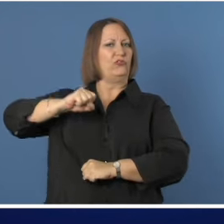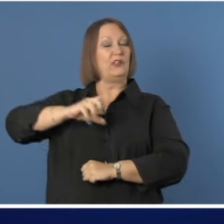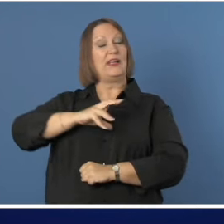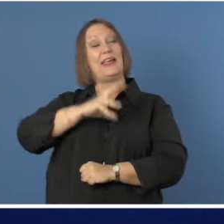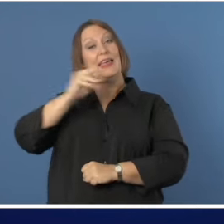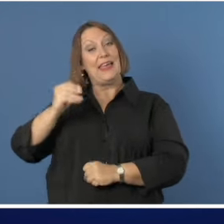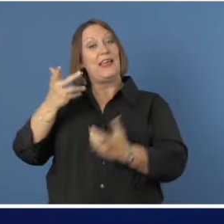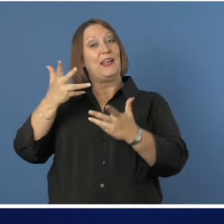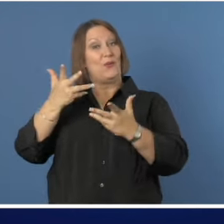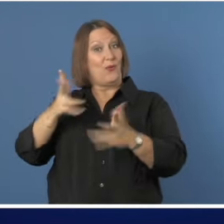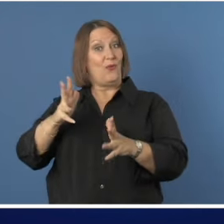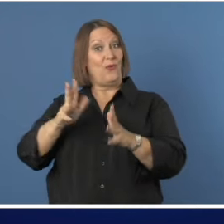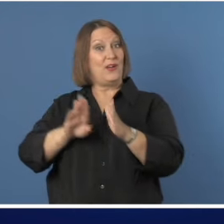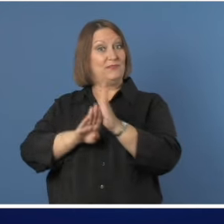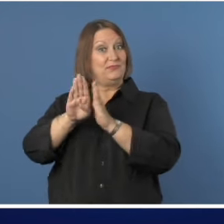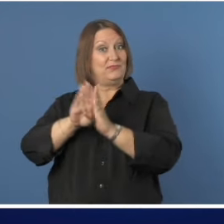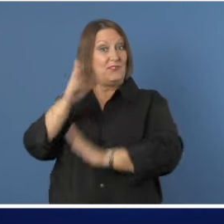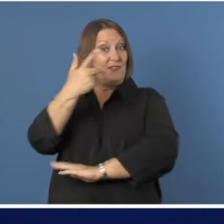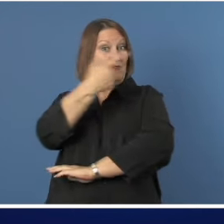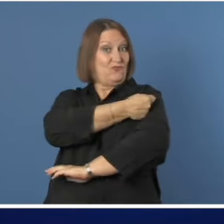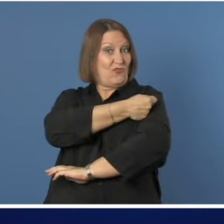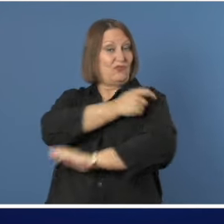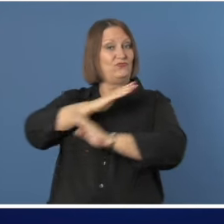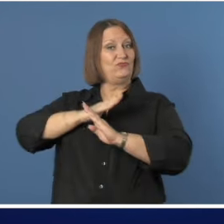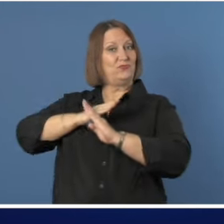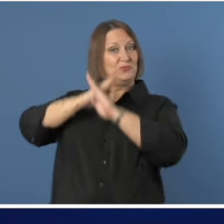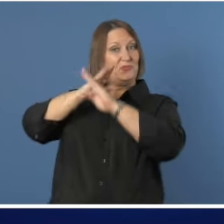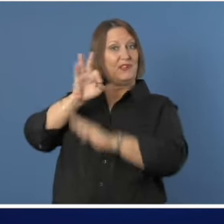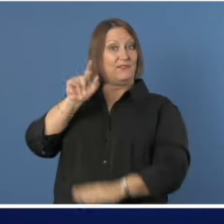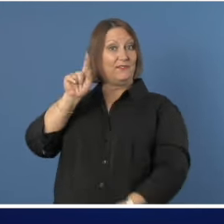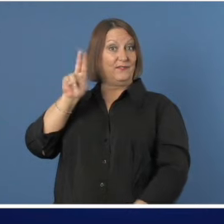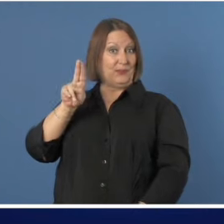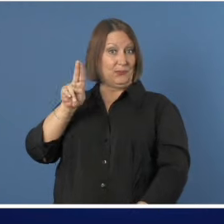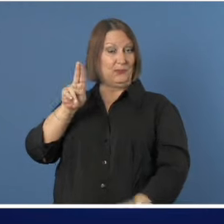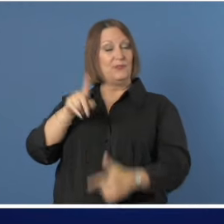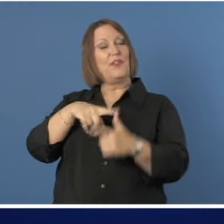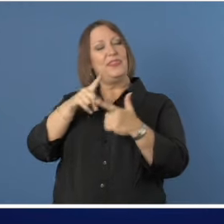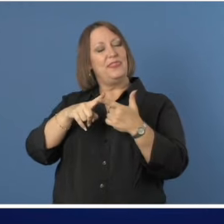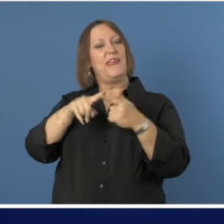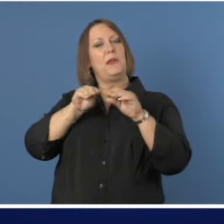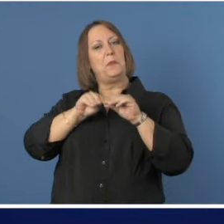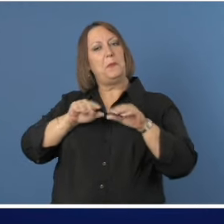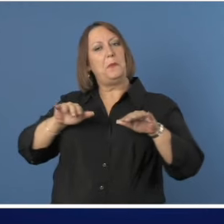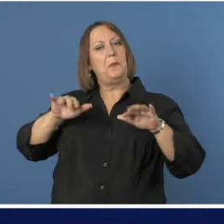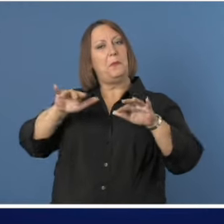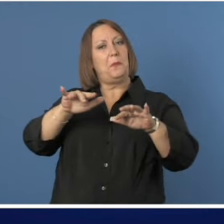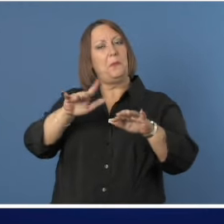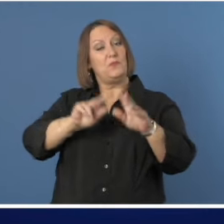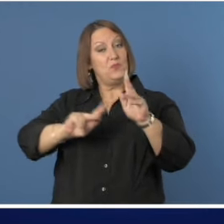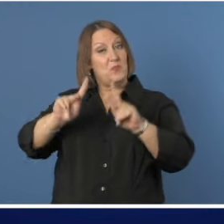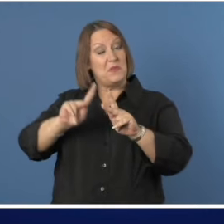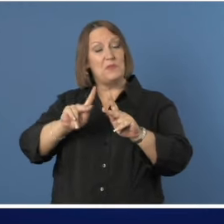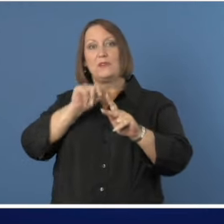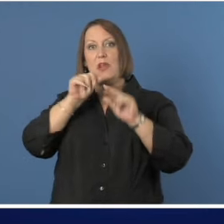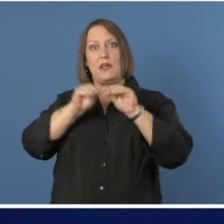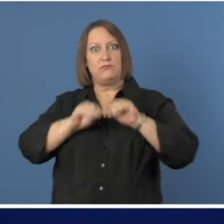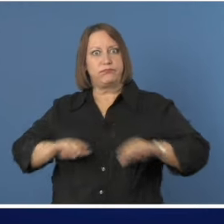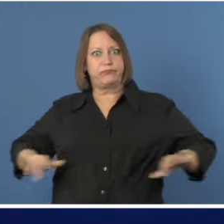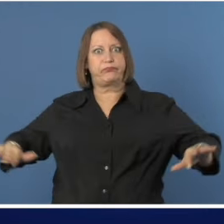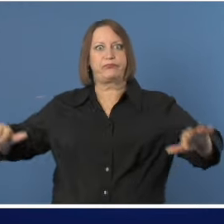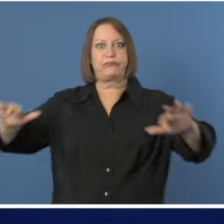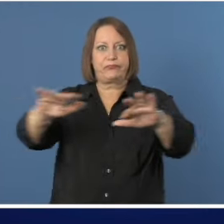exposed. Flu shots are available to help prevent widespread illness, and effects